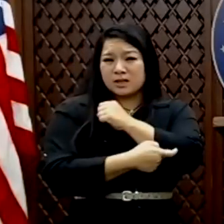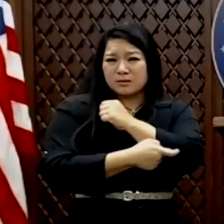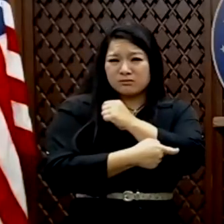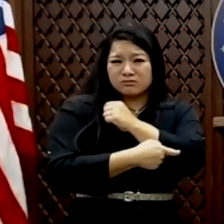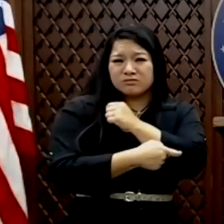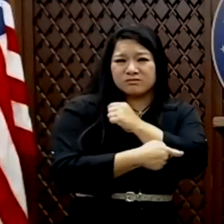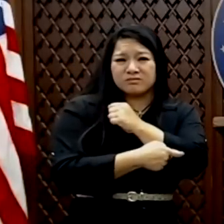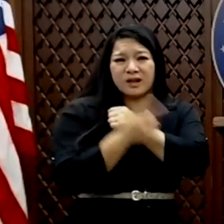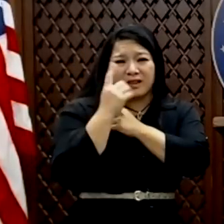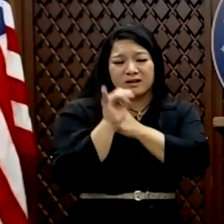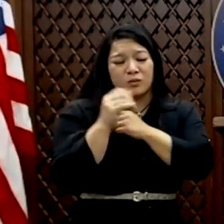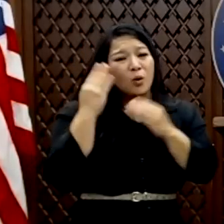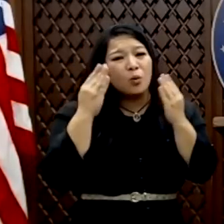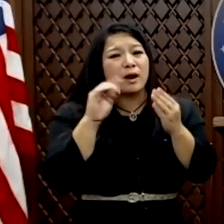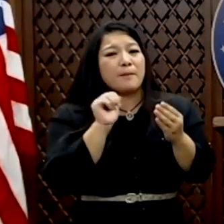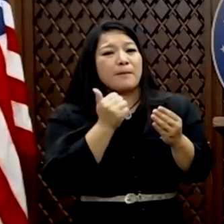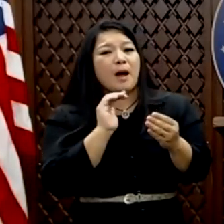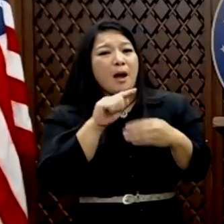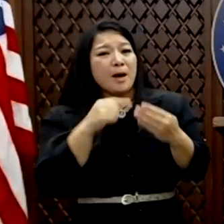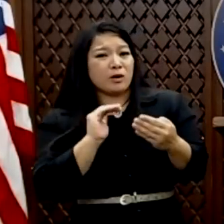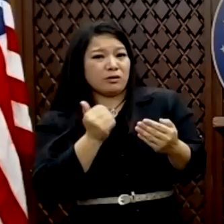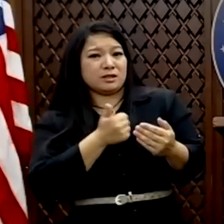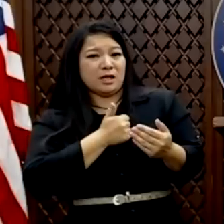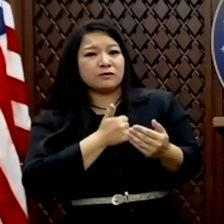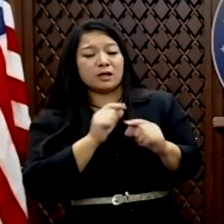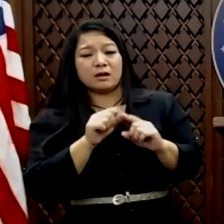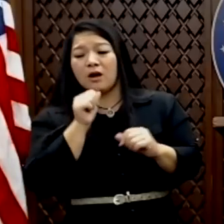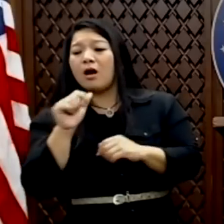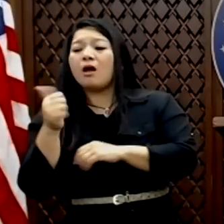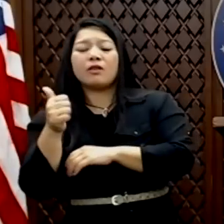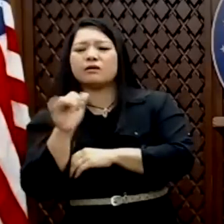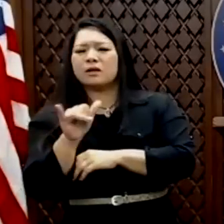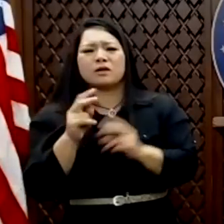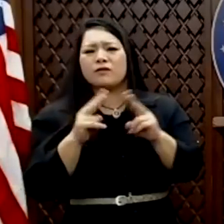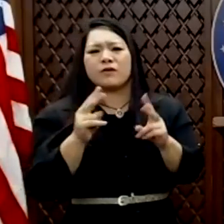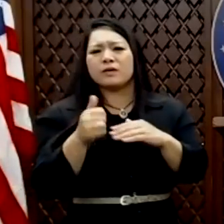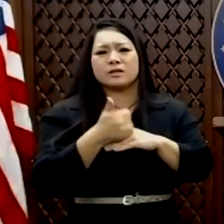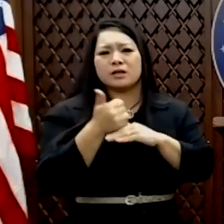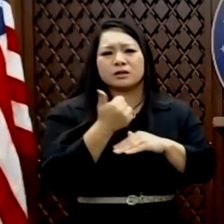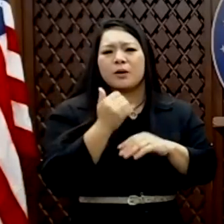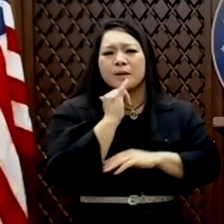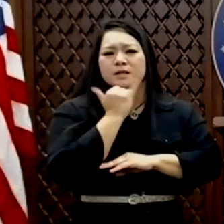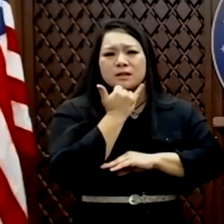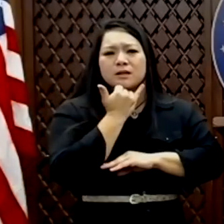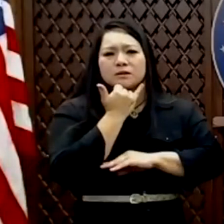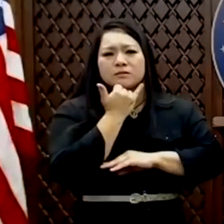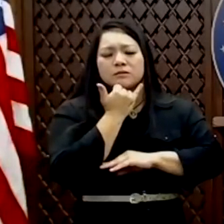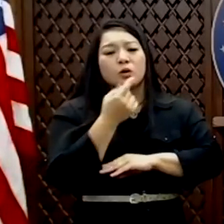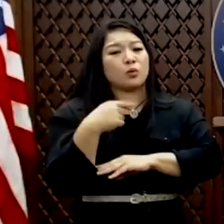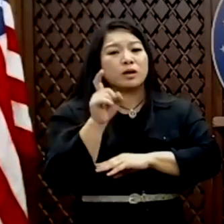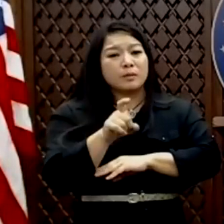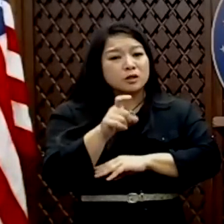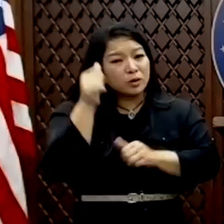that we must only worry about ourselves and not others. That is a very dangerous mistake. We